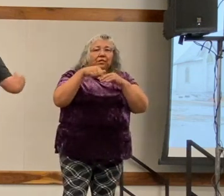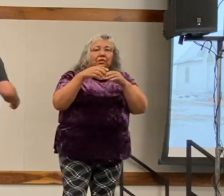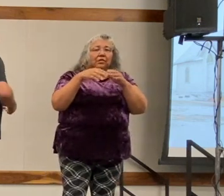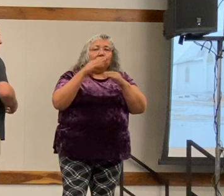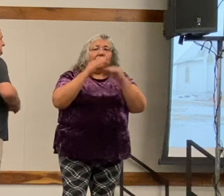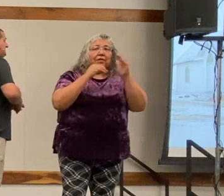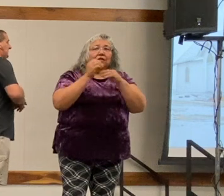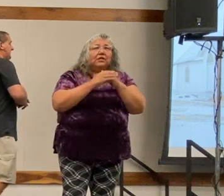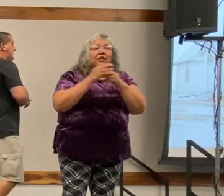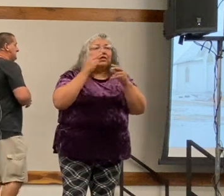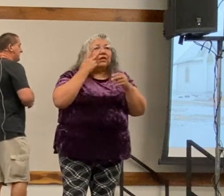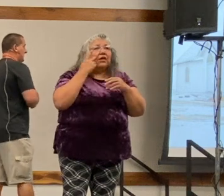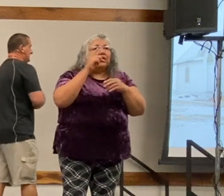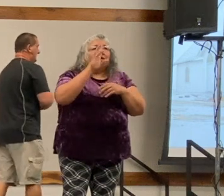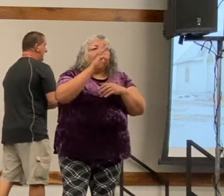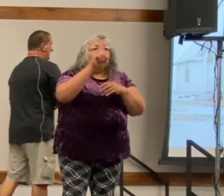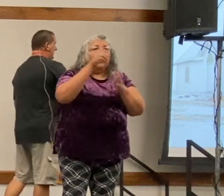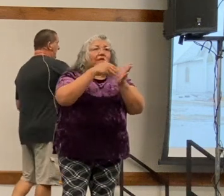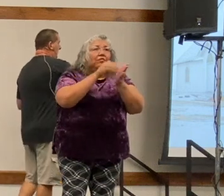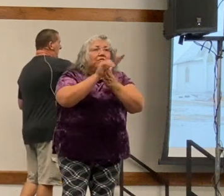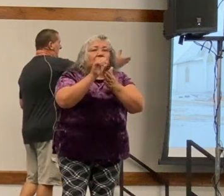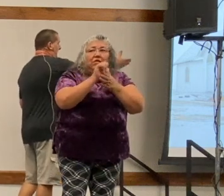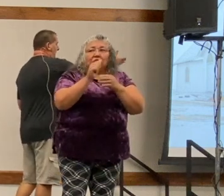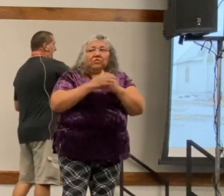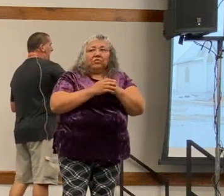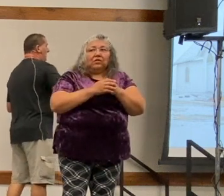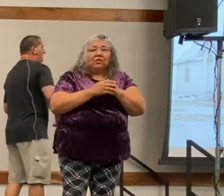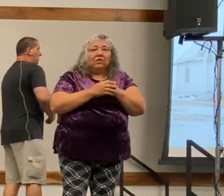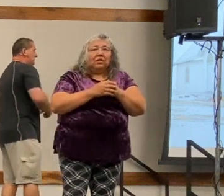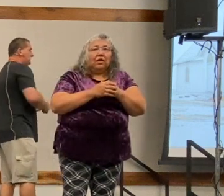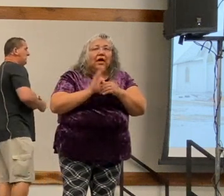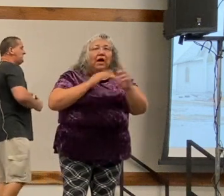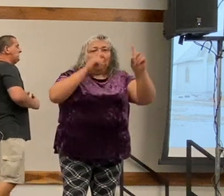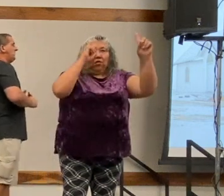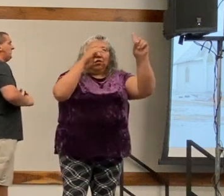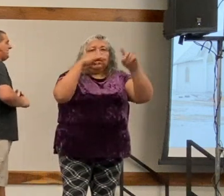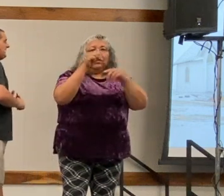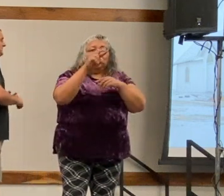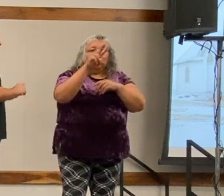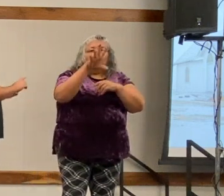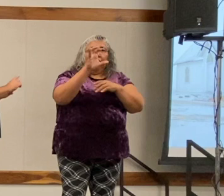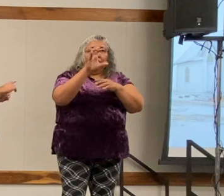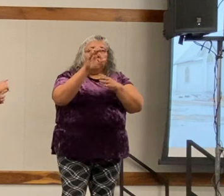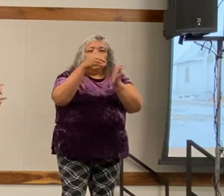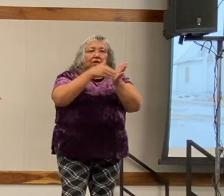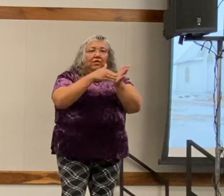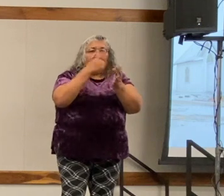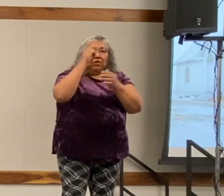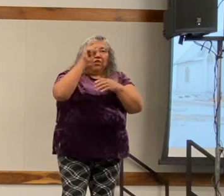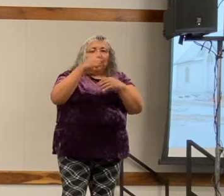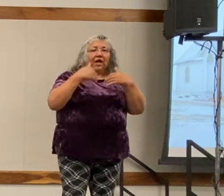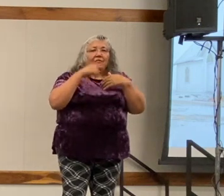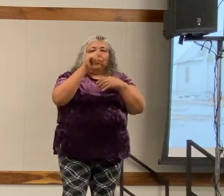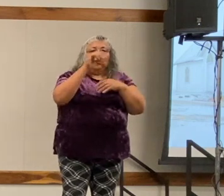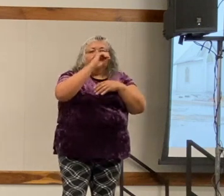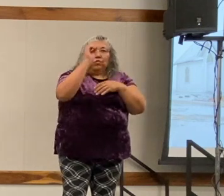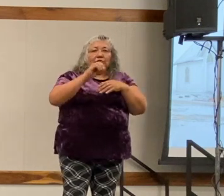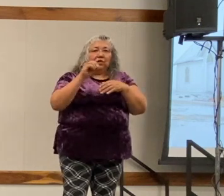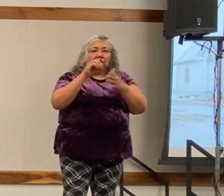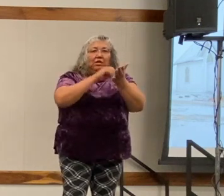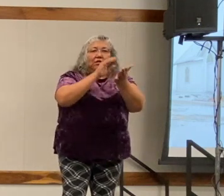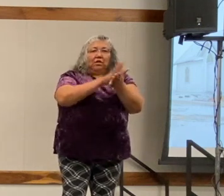we're sitting right now at $61,000, right? Our goal is to reach $200,000 because you've got to put 20%